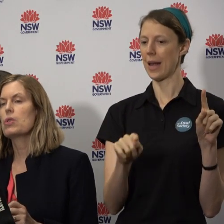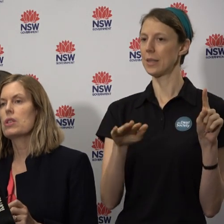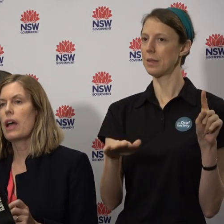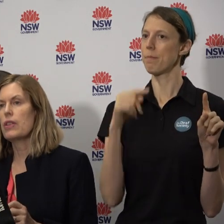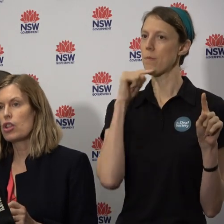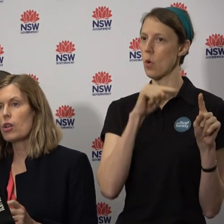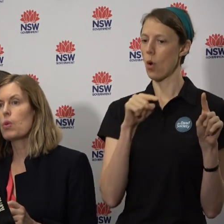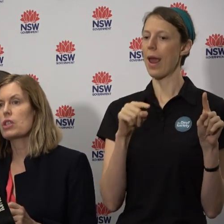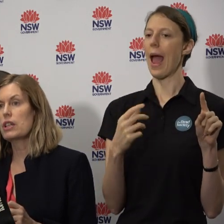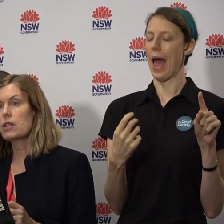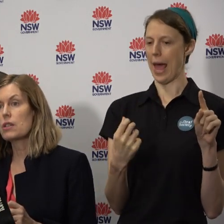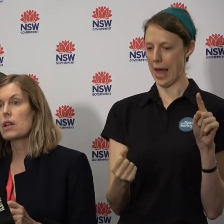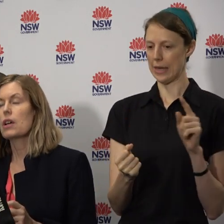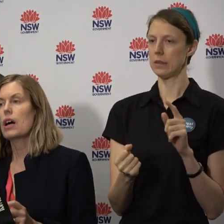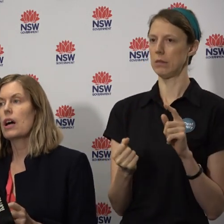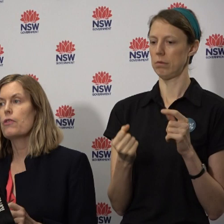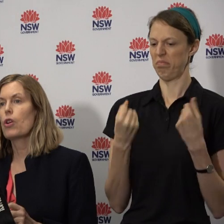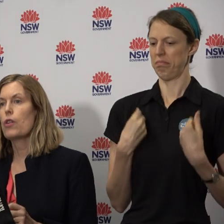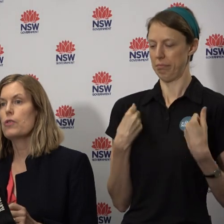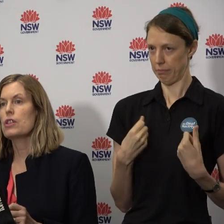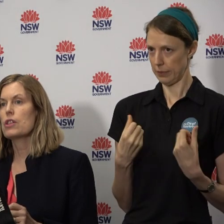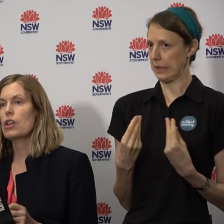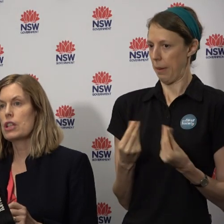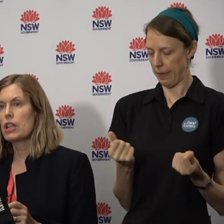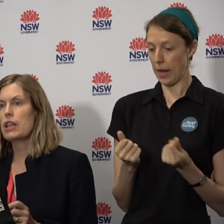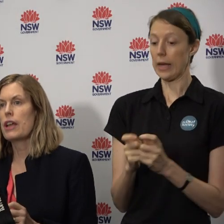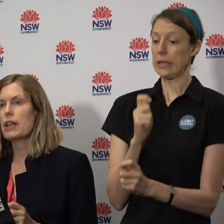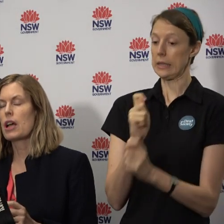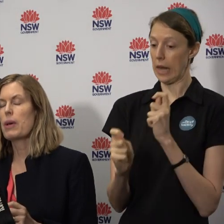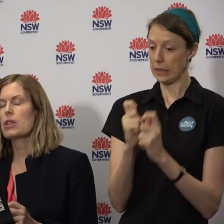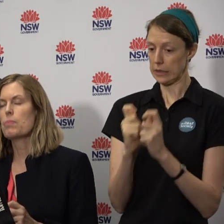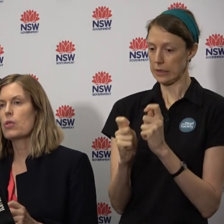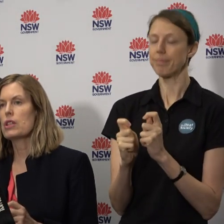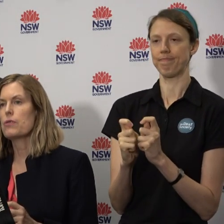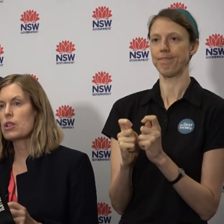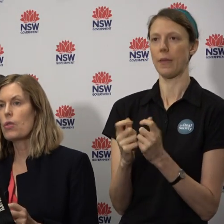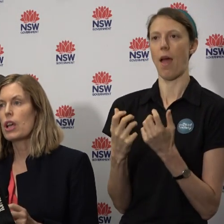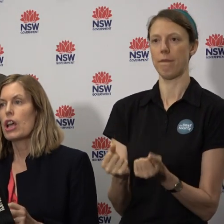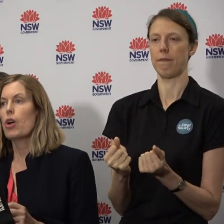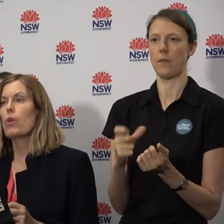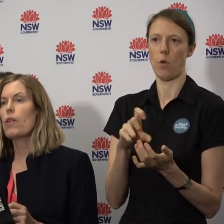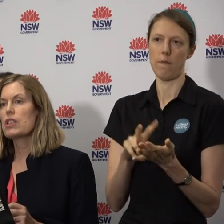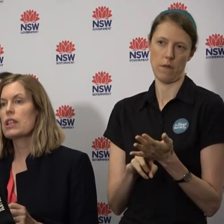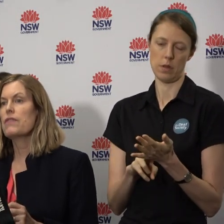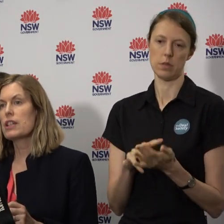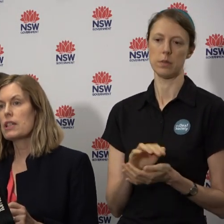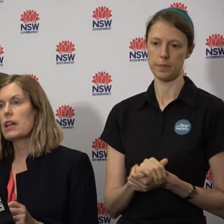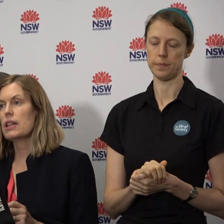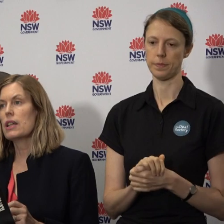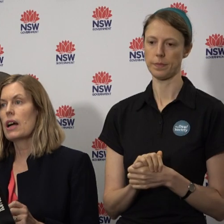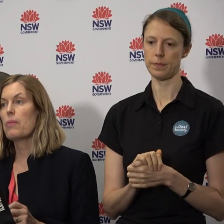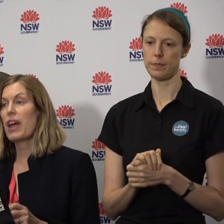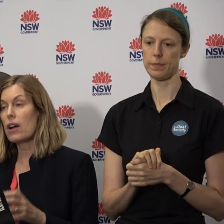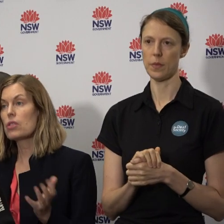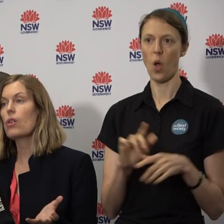symptoms and the child was tested for COVID-19, and that's come back as a positive result. We're obviously